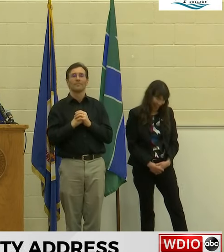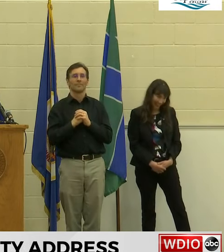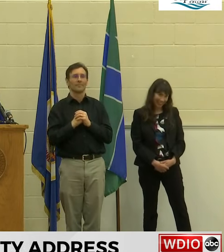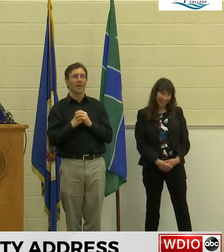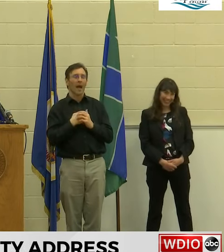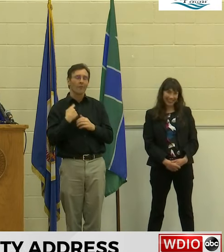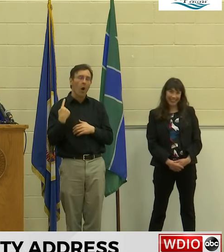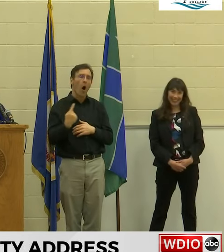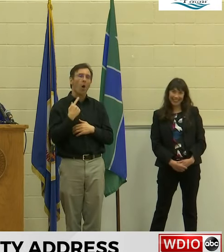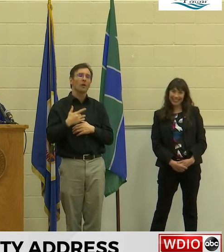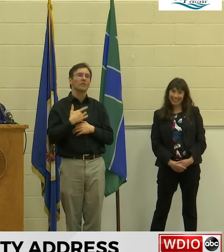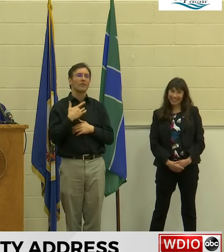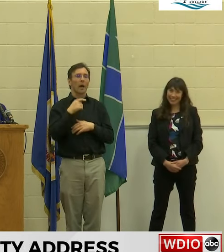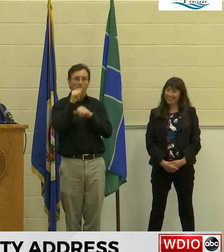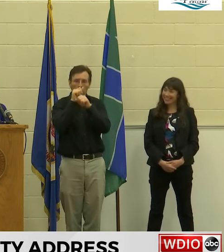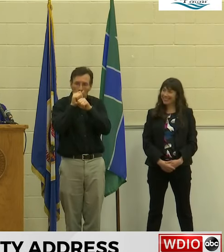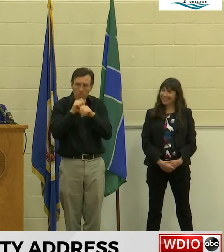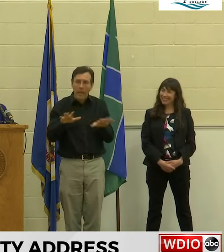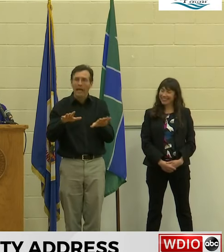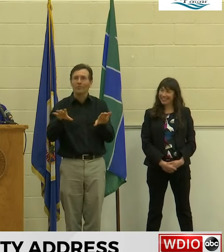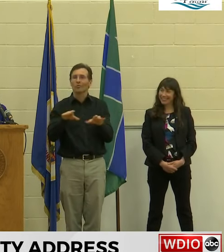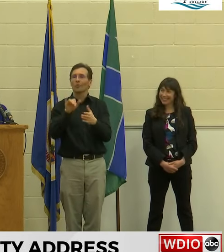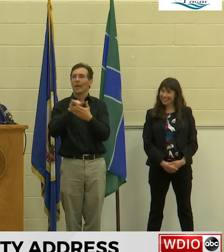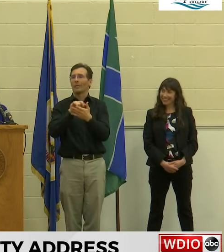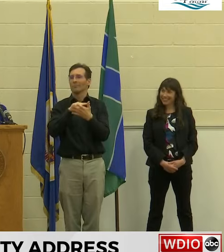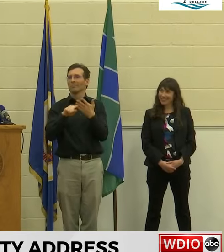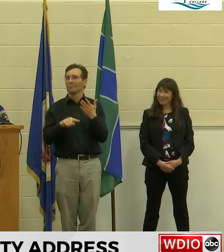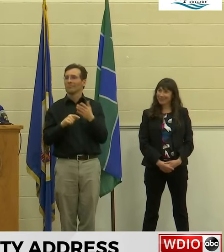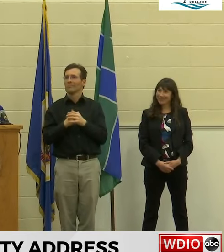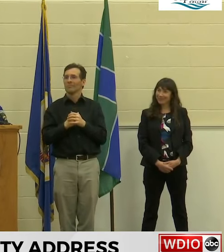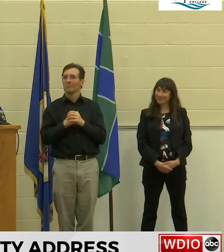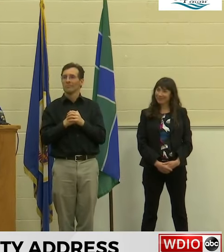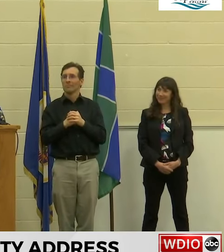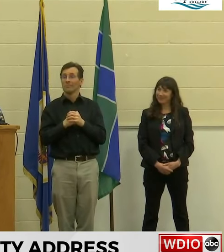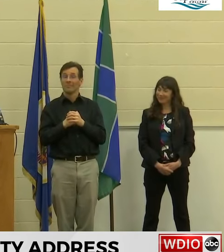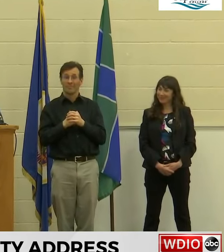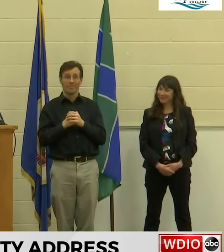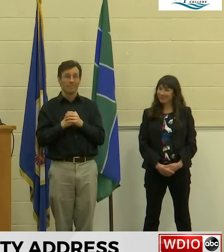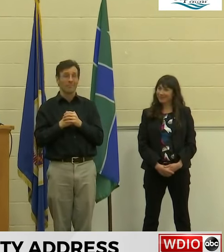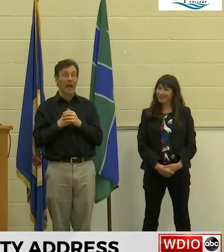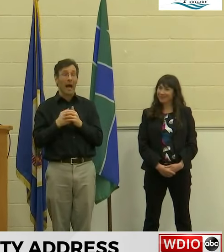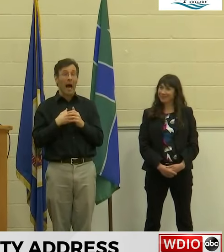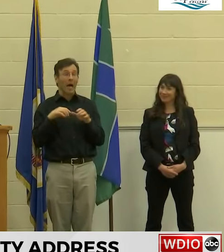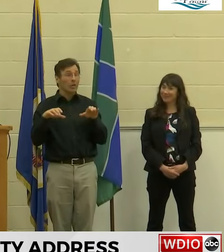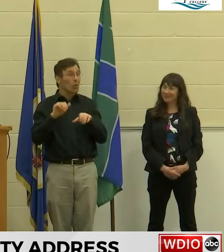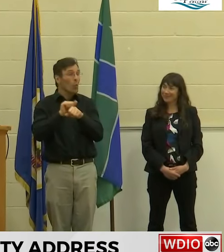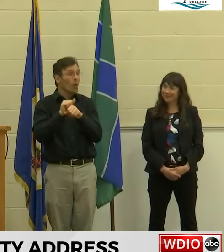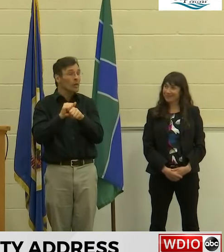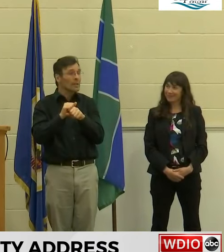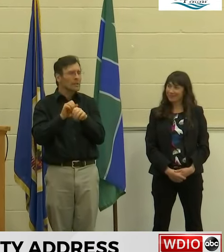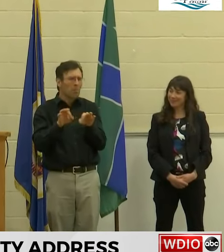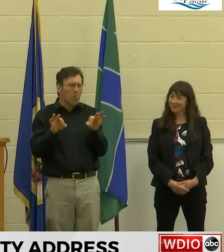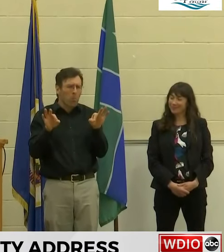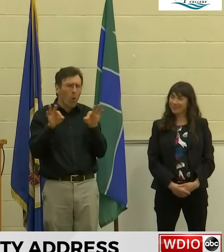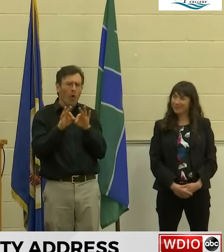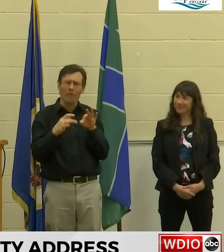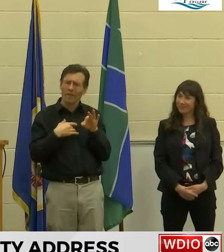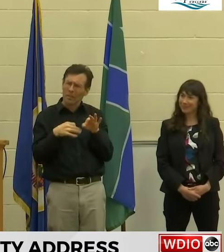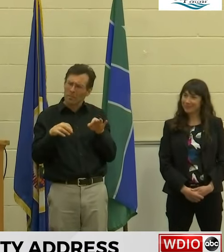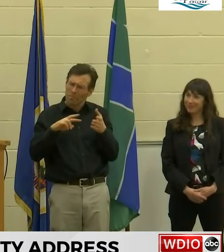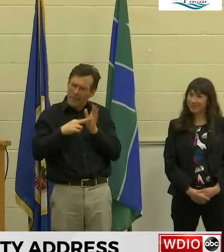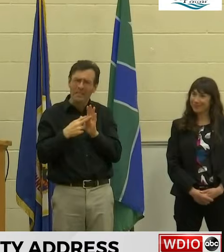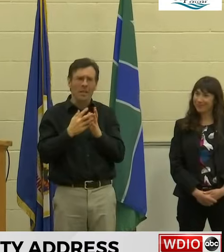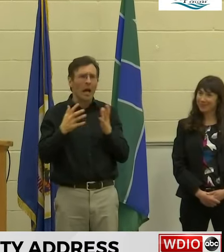And I've always felt blessed to do so because I do work that is meaningful to me, and I know that